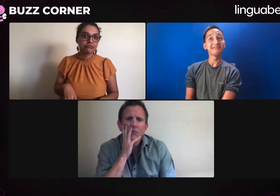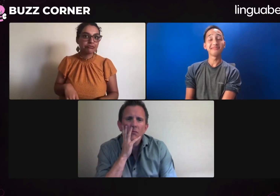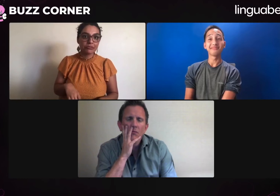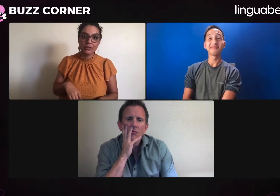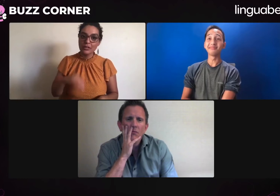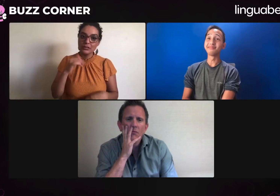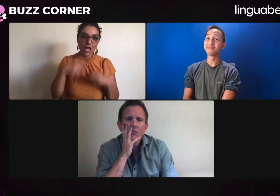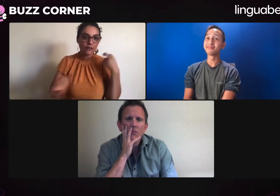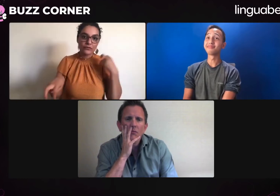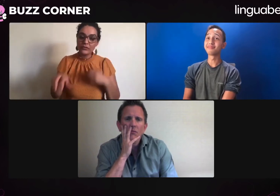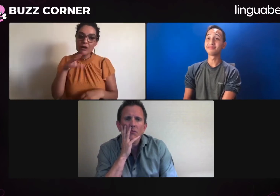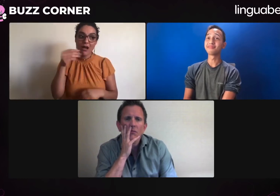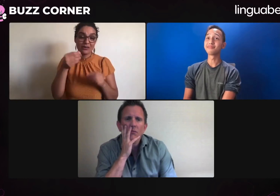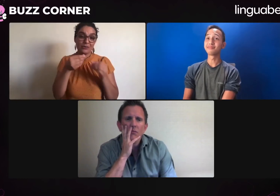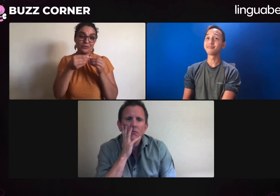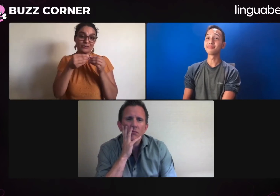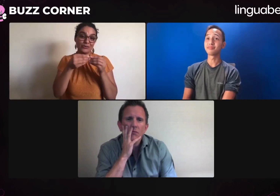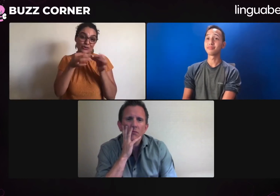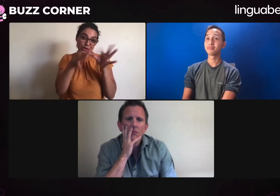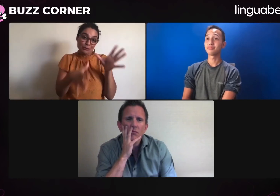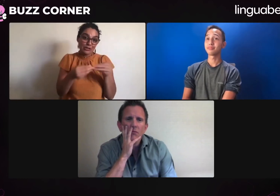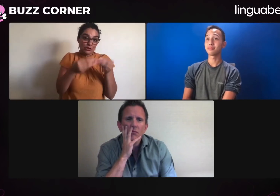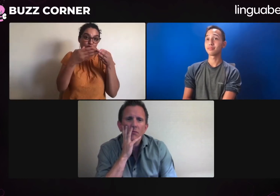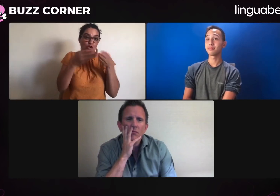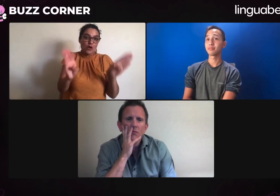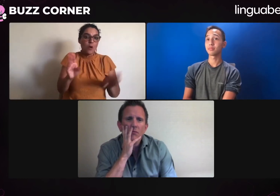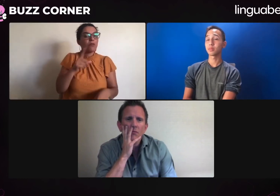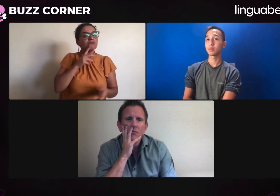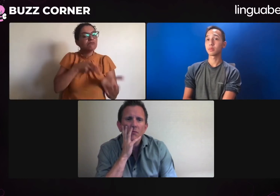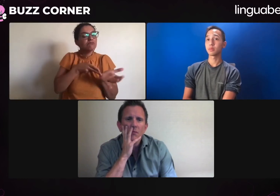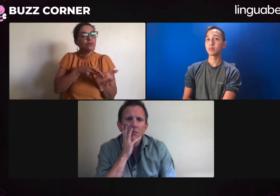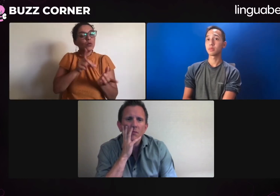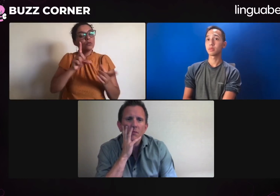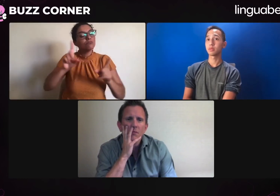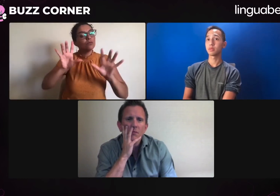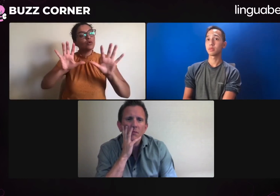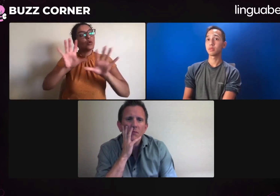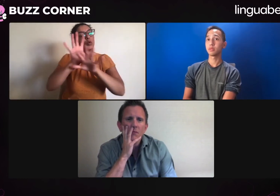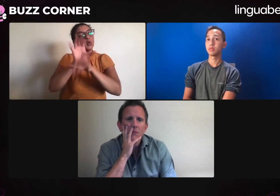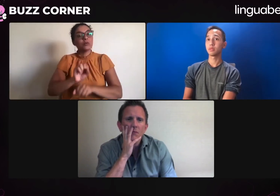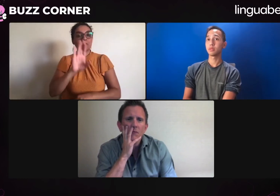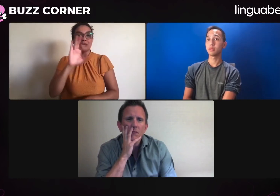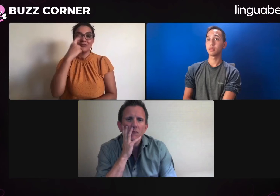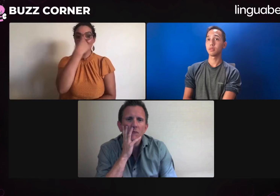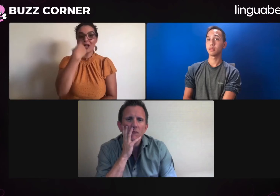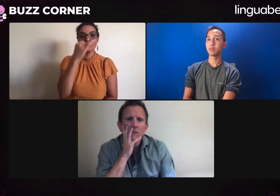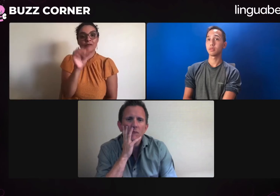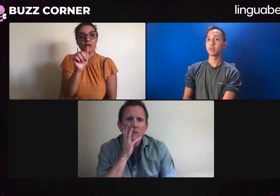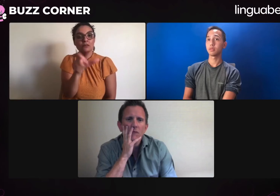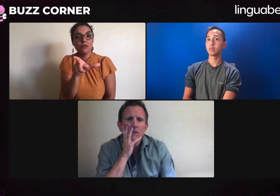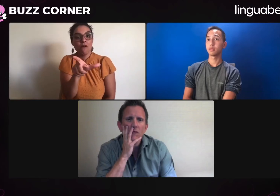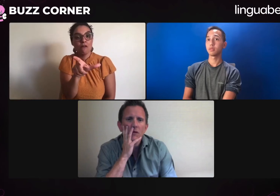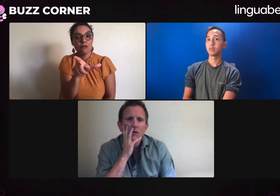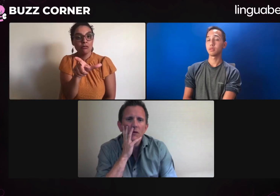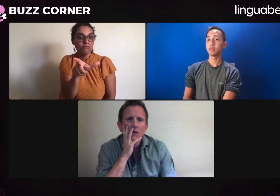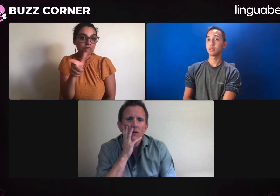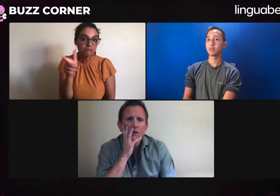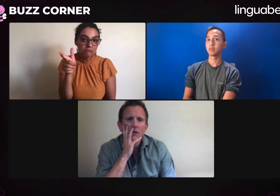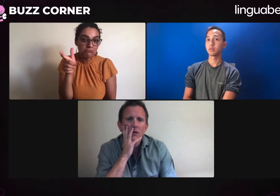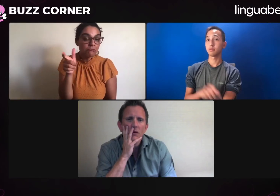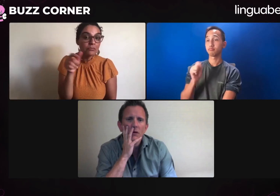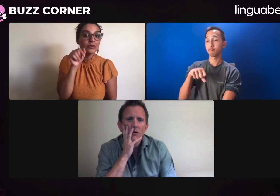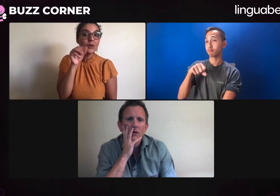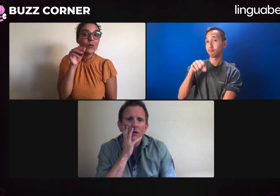be in that space, which definitely can exacerbate the situation. So interpreters in general are used to being